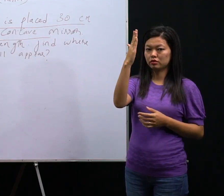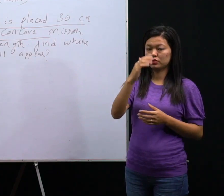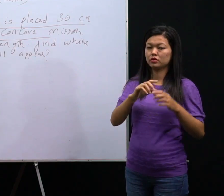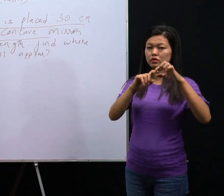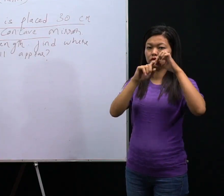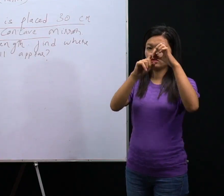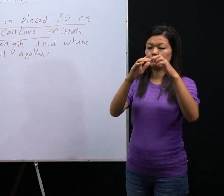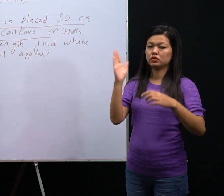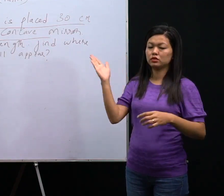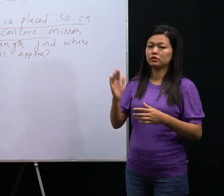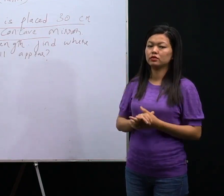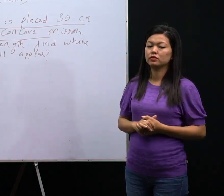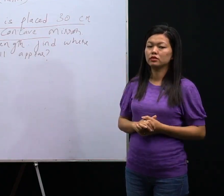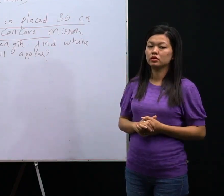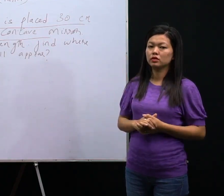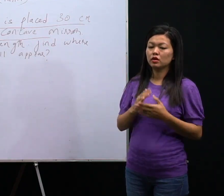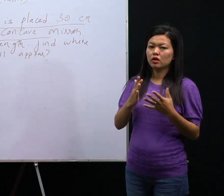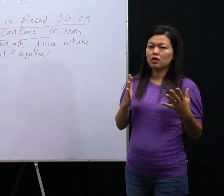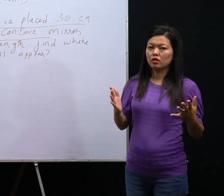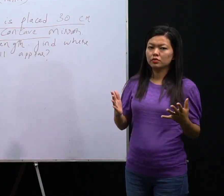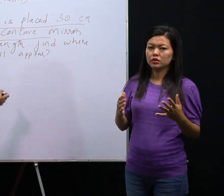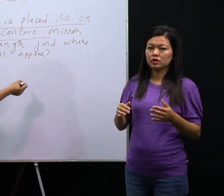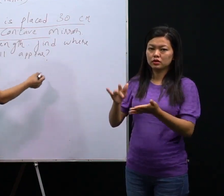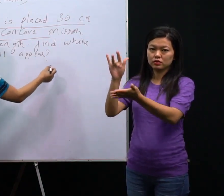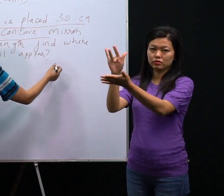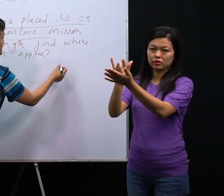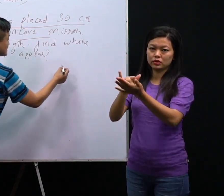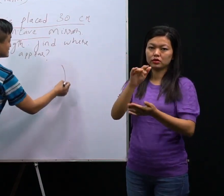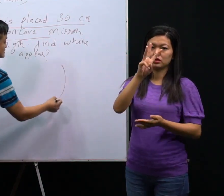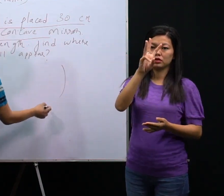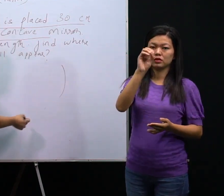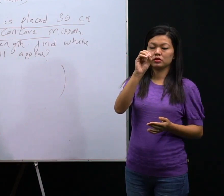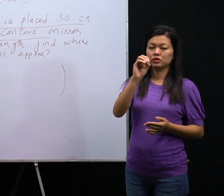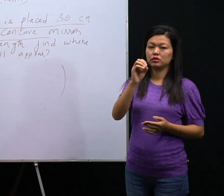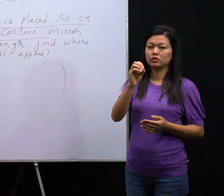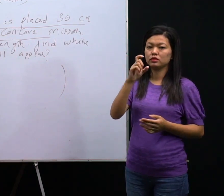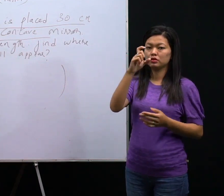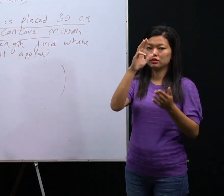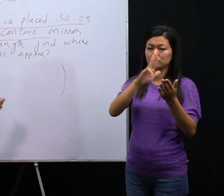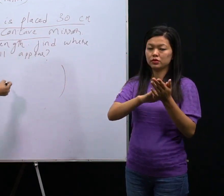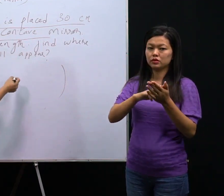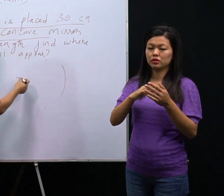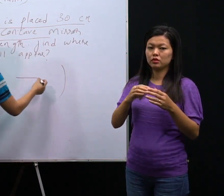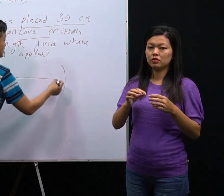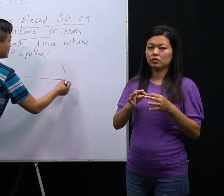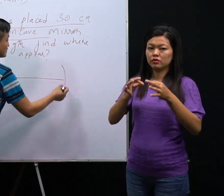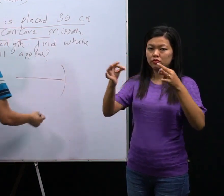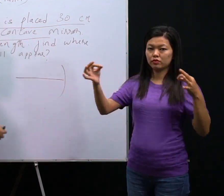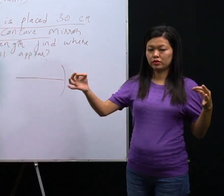Now an object is placed 30 centimeter away. That means, let's say this is the concave mirror, right? That